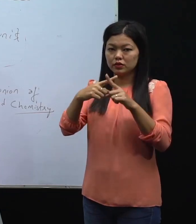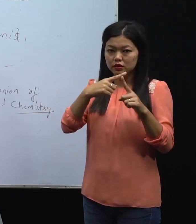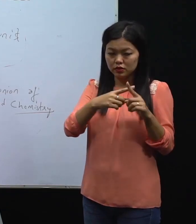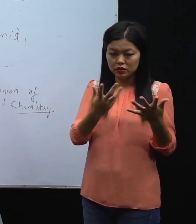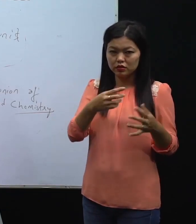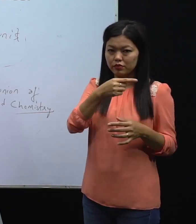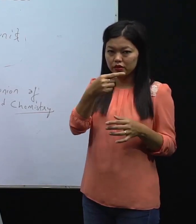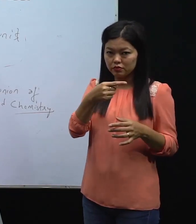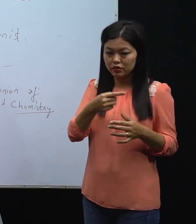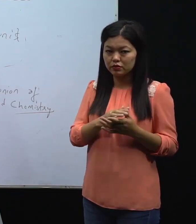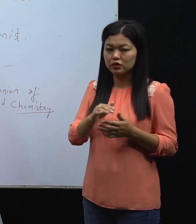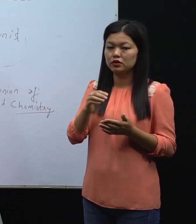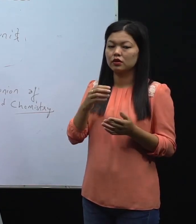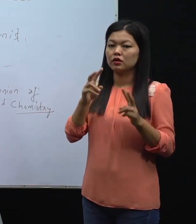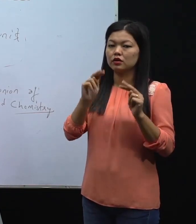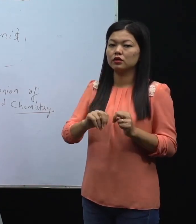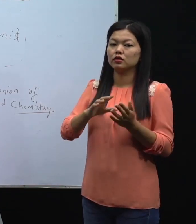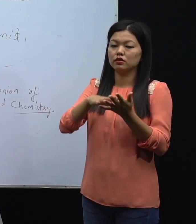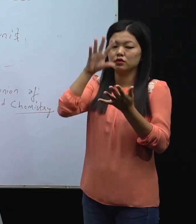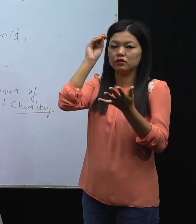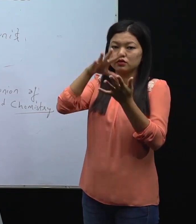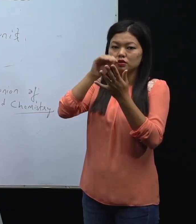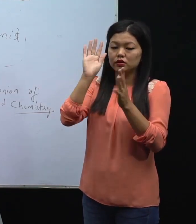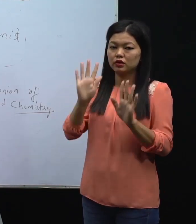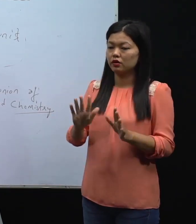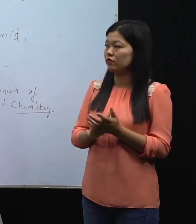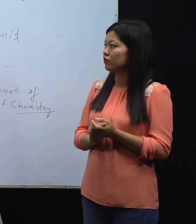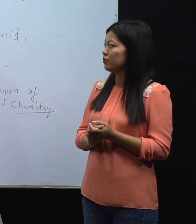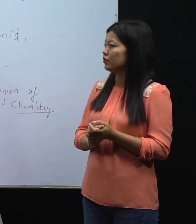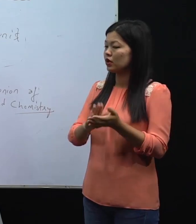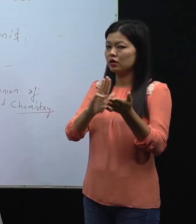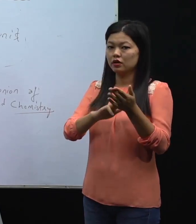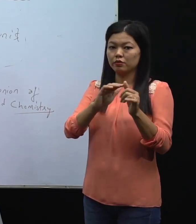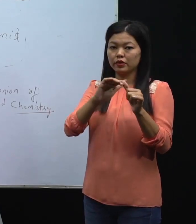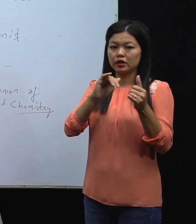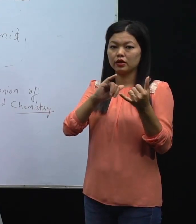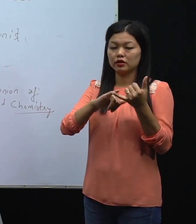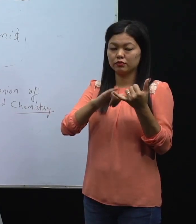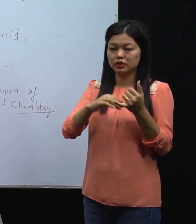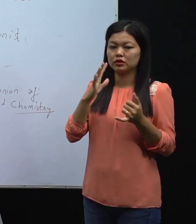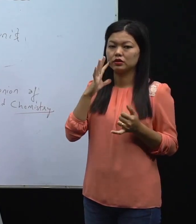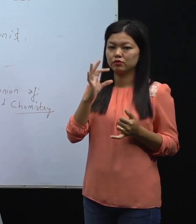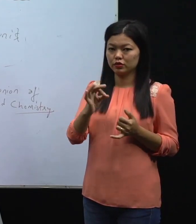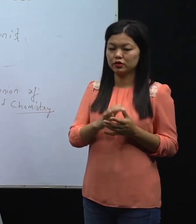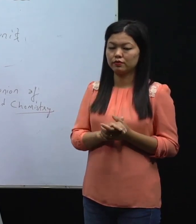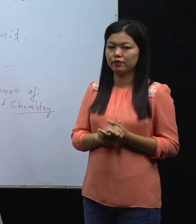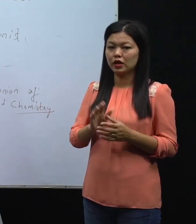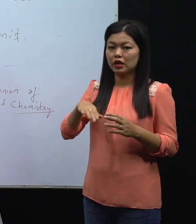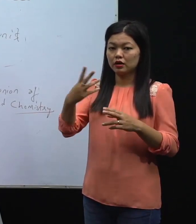mass. Clear? So this, the mass is important. So the other part will continue in our next class. So till then,